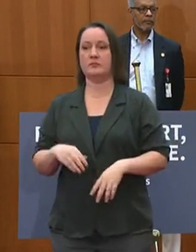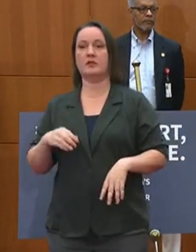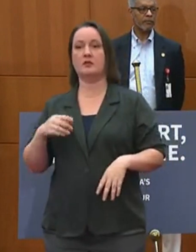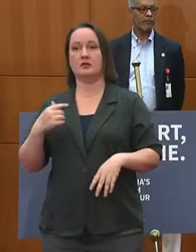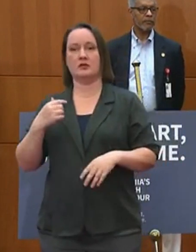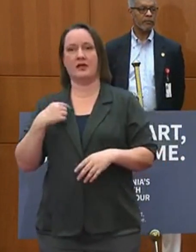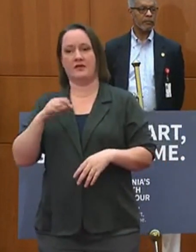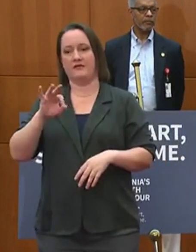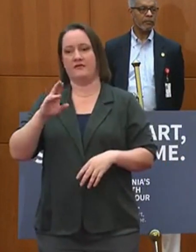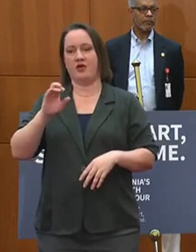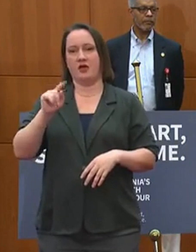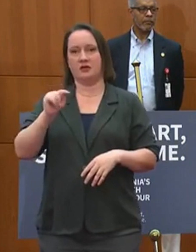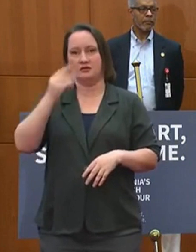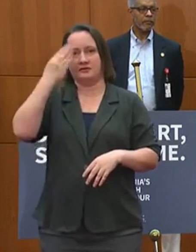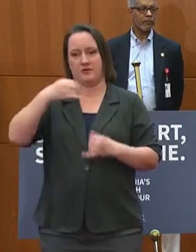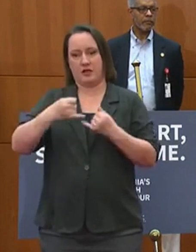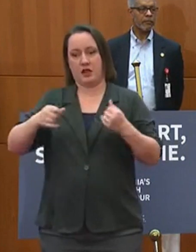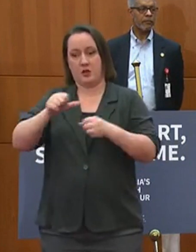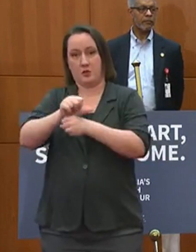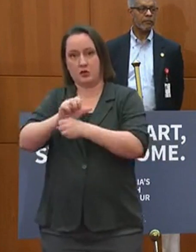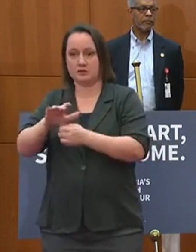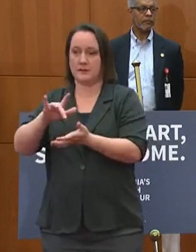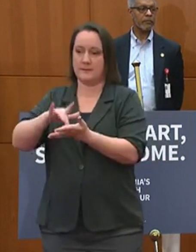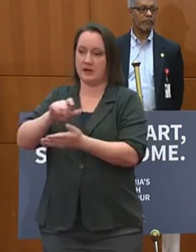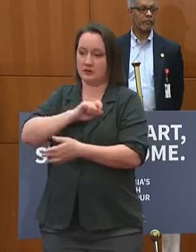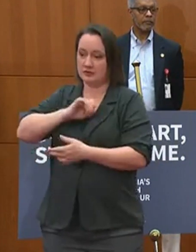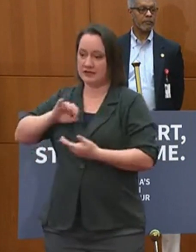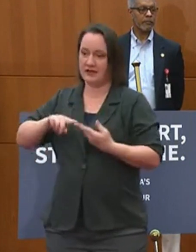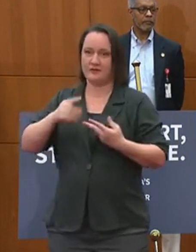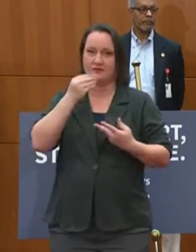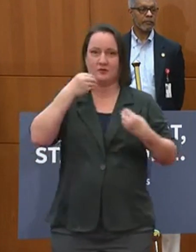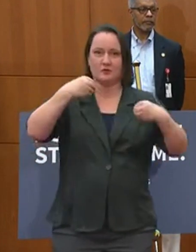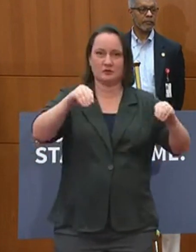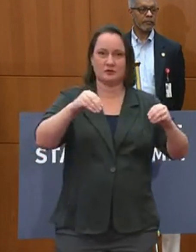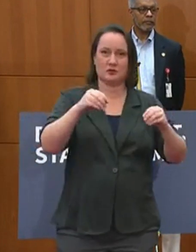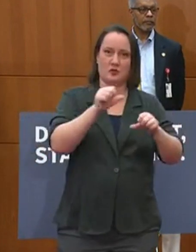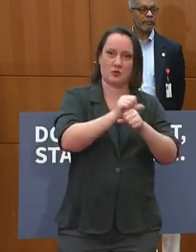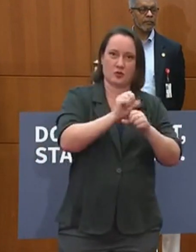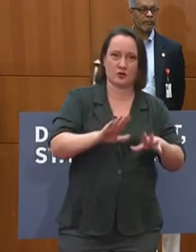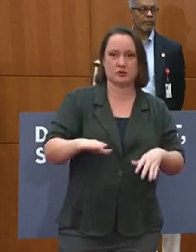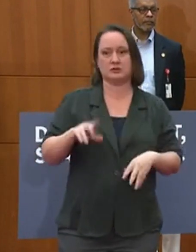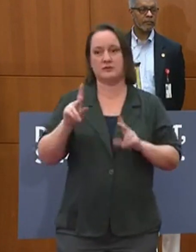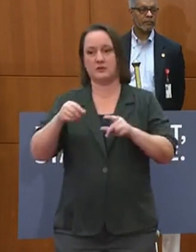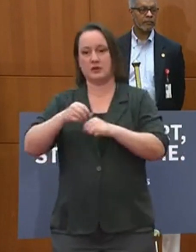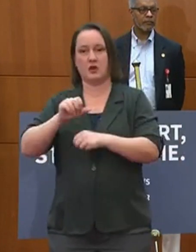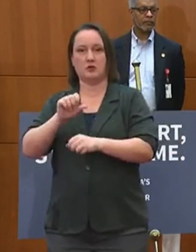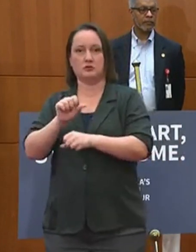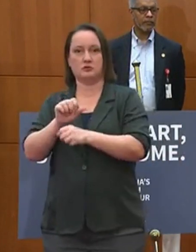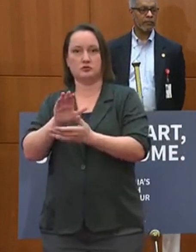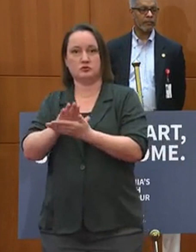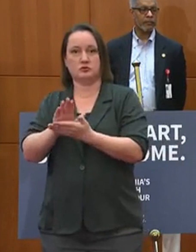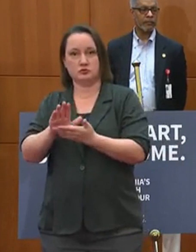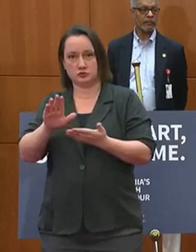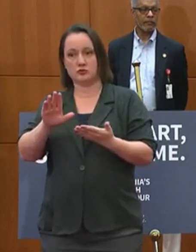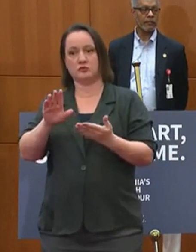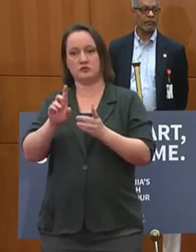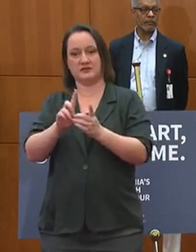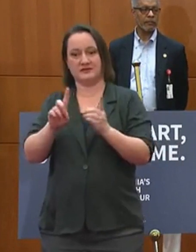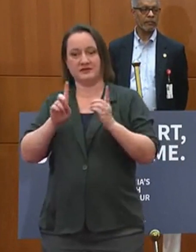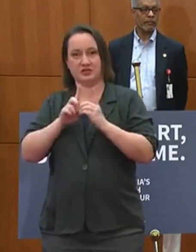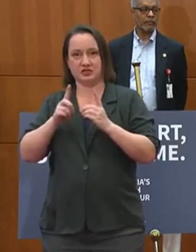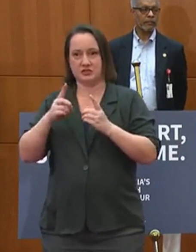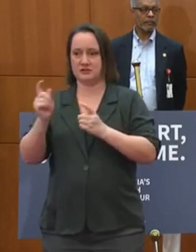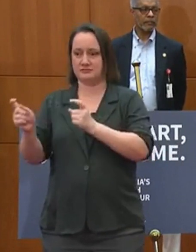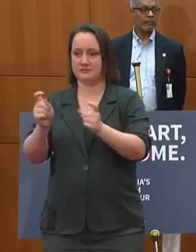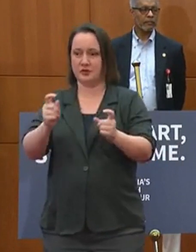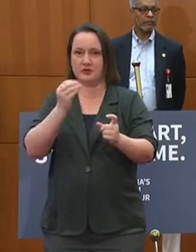workers, from our medical staff to our grocery workers, to the folks in our school divisions delivering food to students